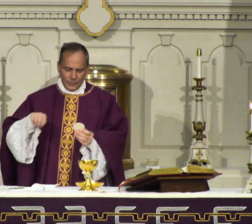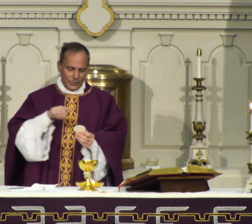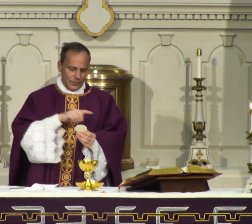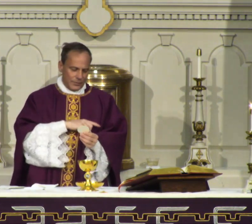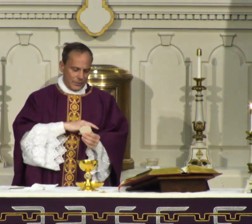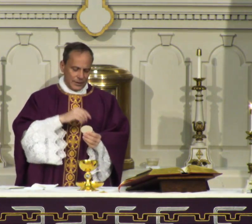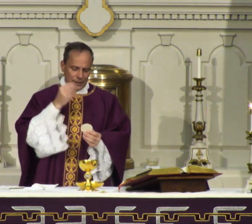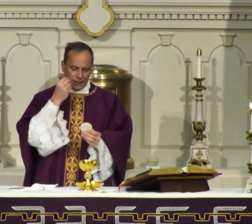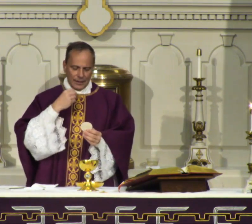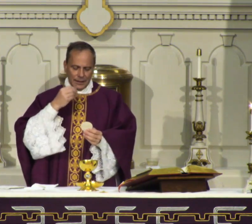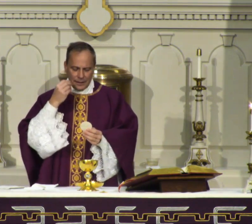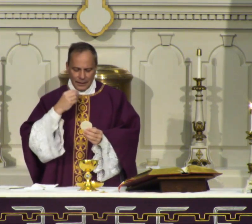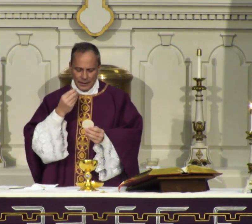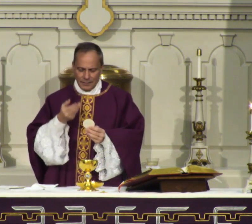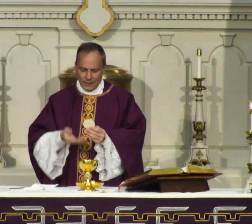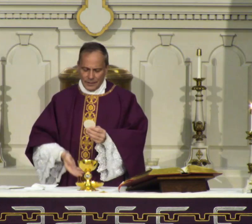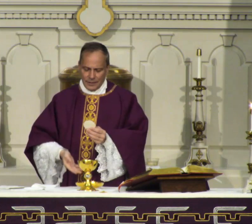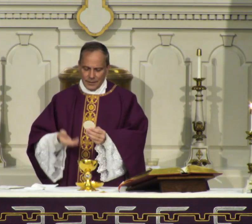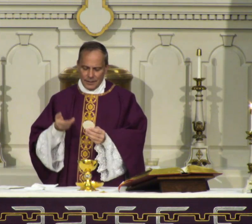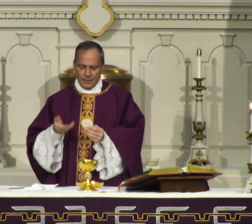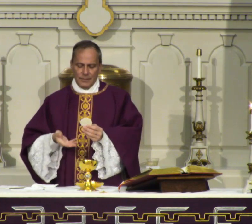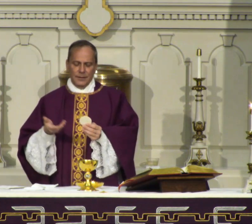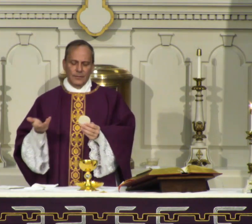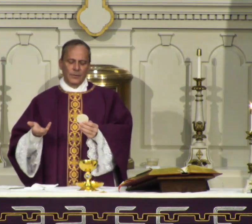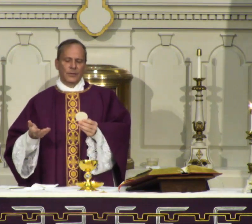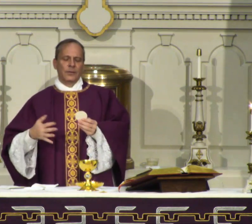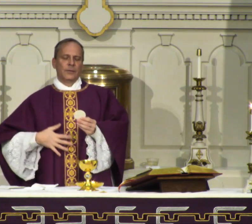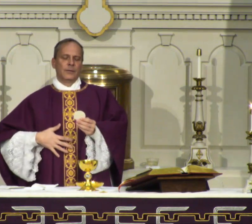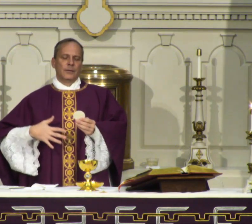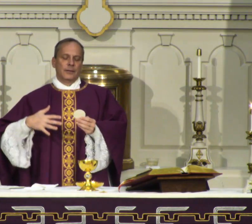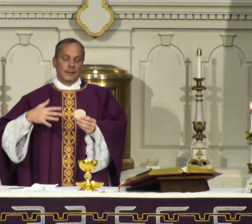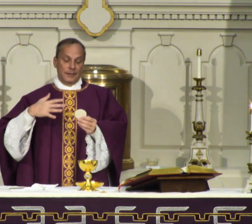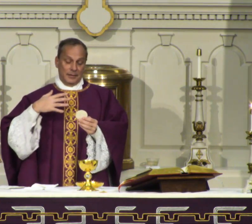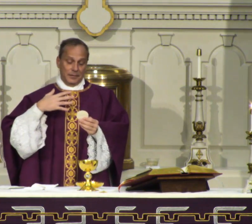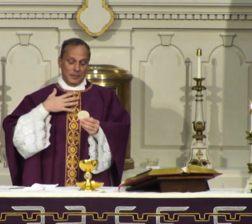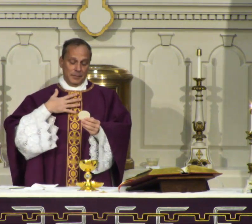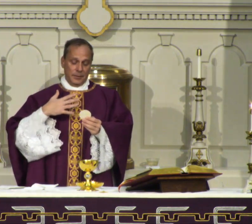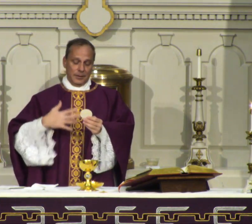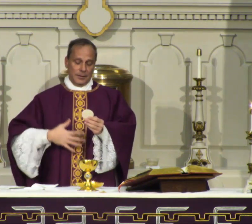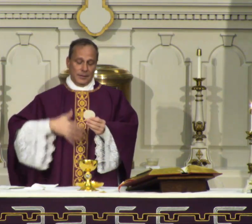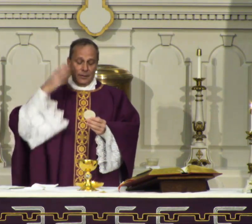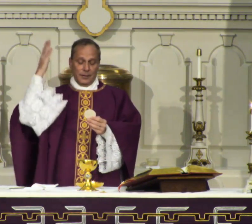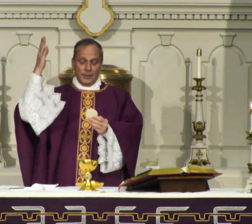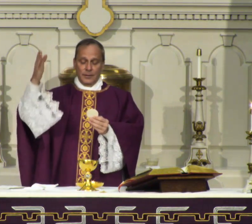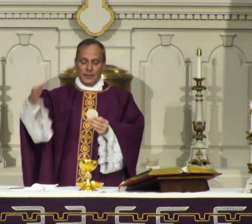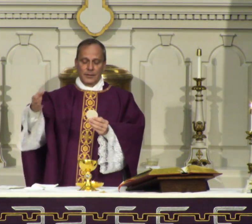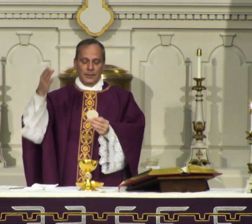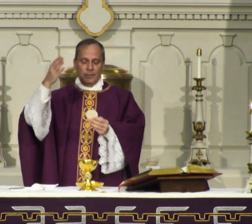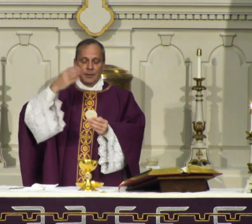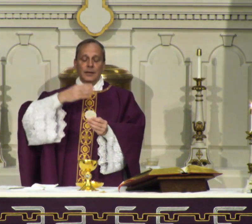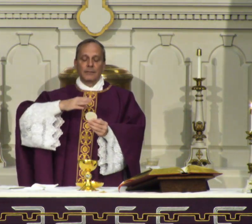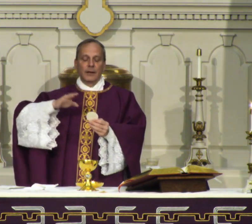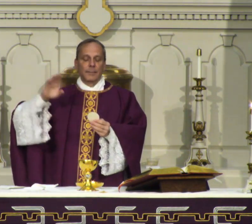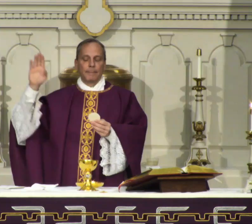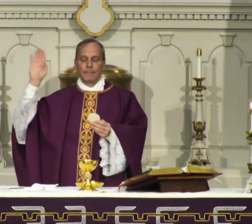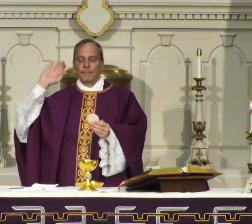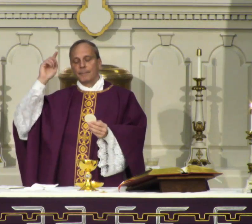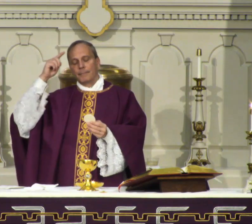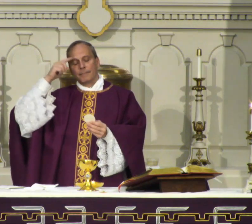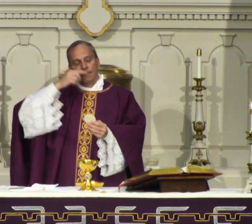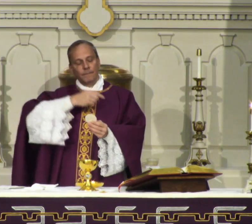"Take this, all of you, and eat of it, for this is my body, which will be given up for